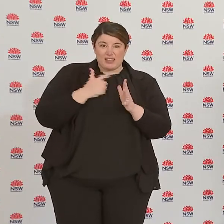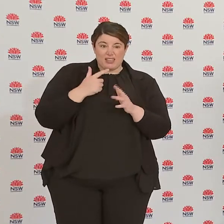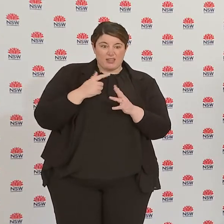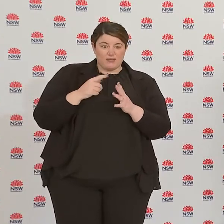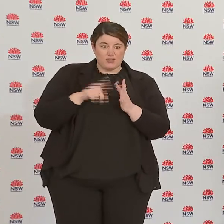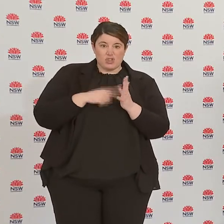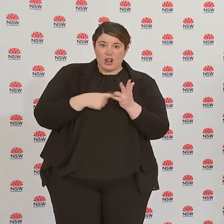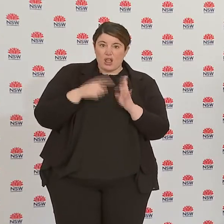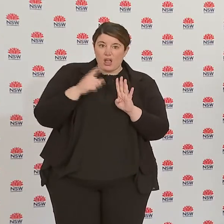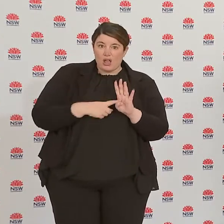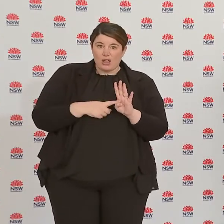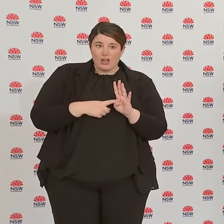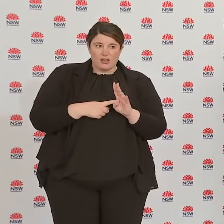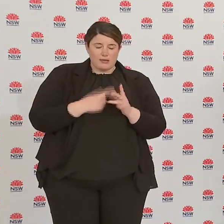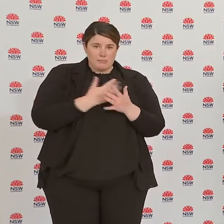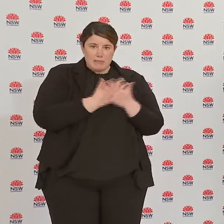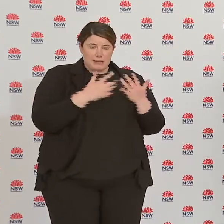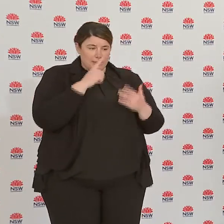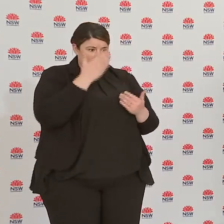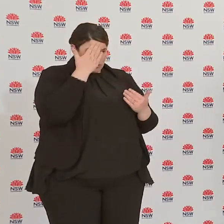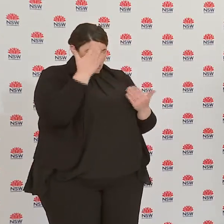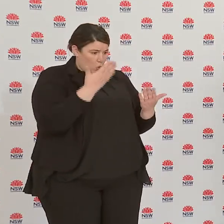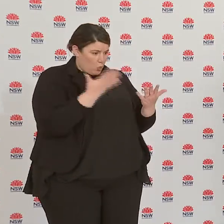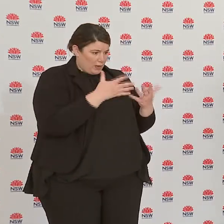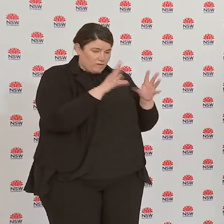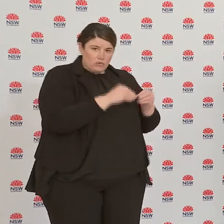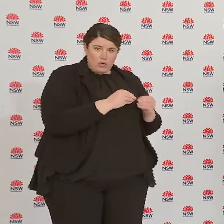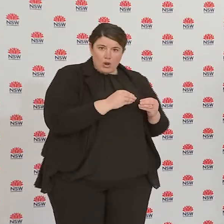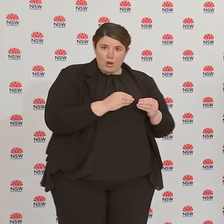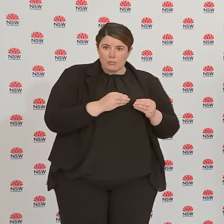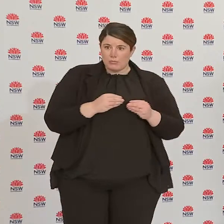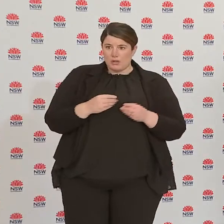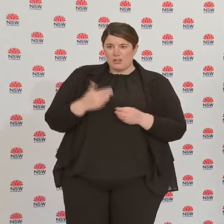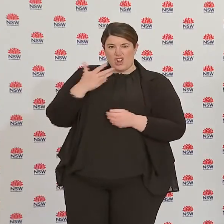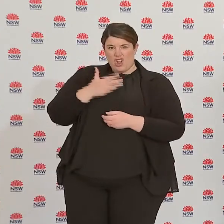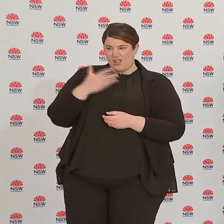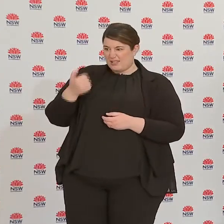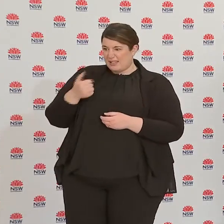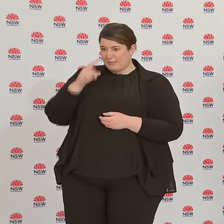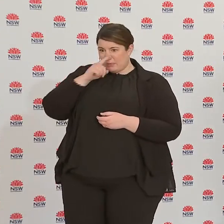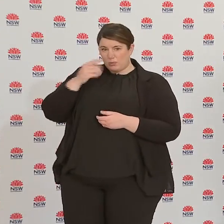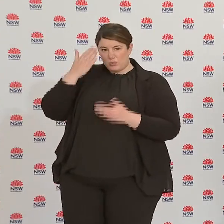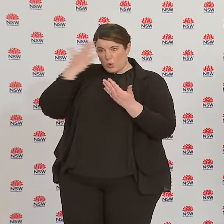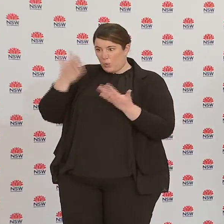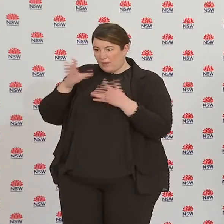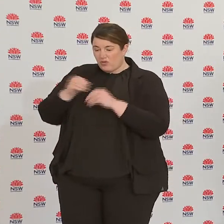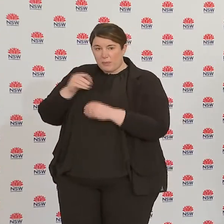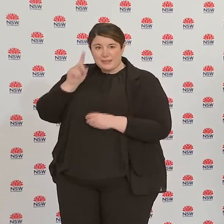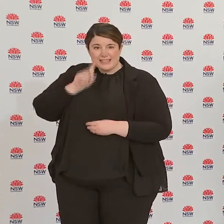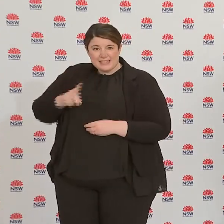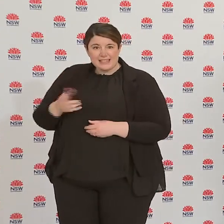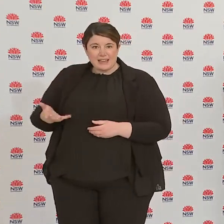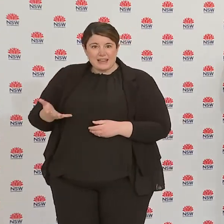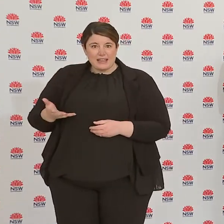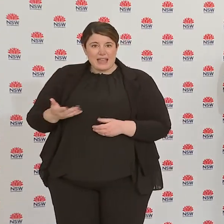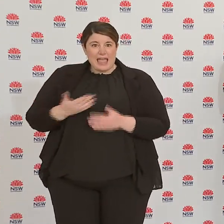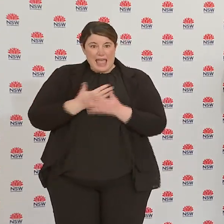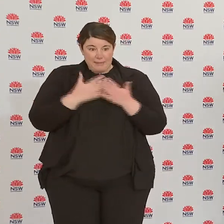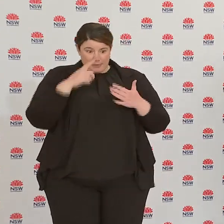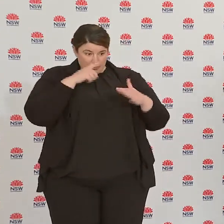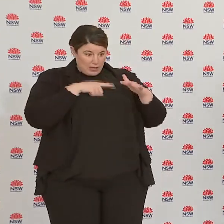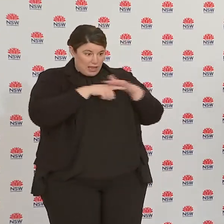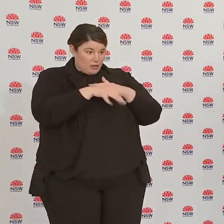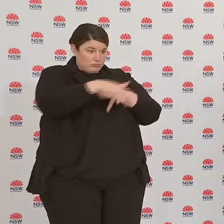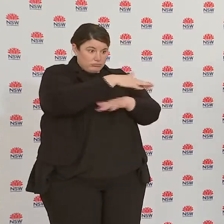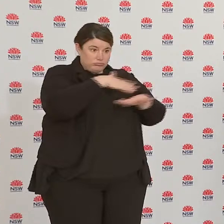that were unknown isolation status, 98 cases yesterday. How many of those were in the community whilst